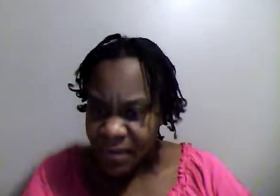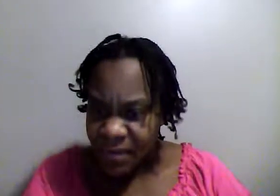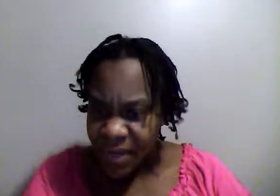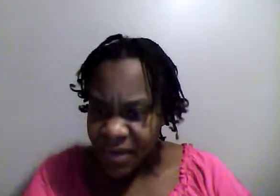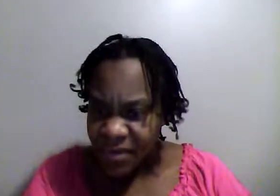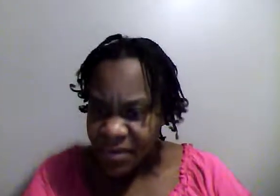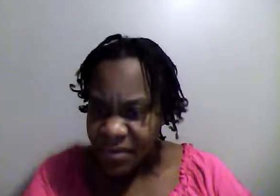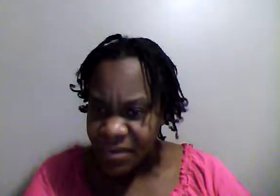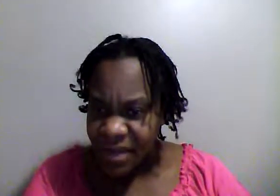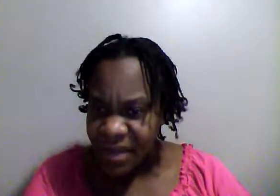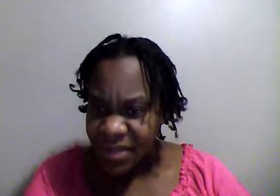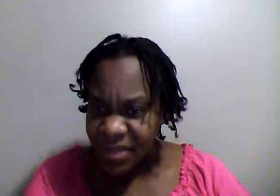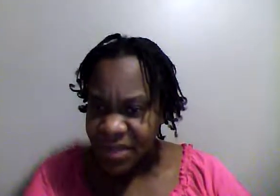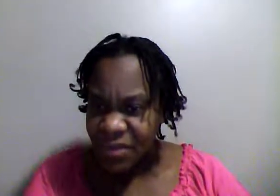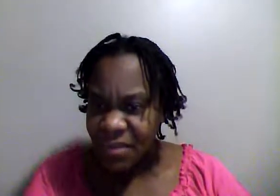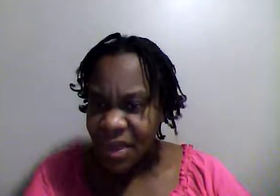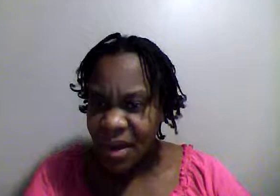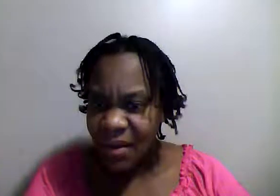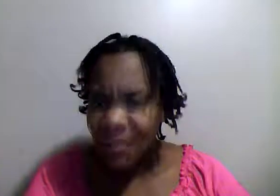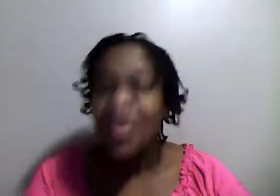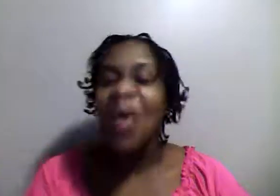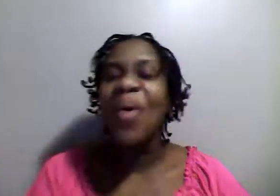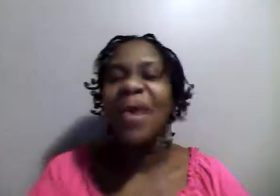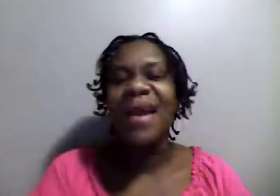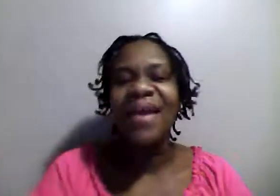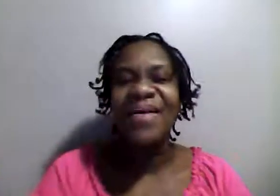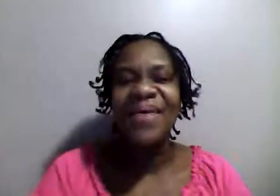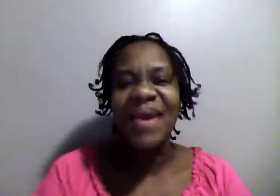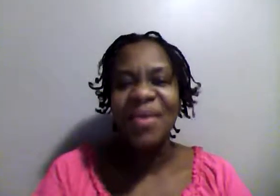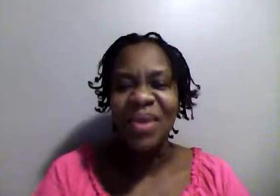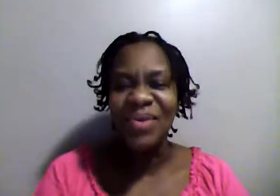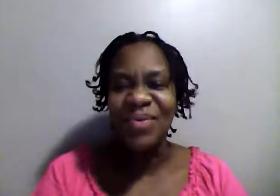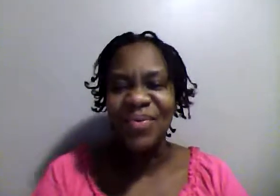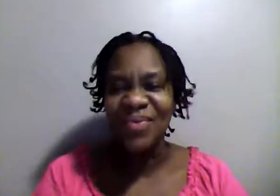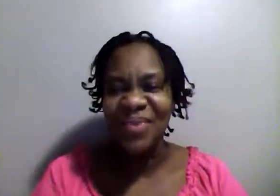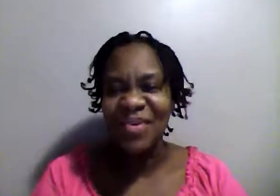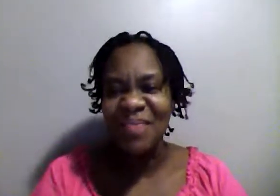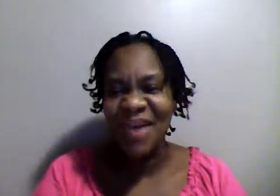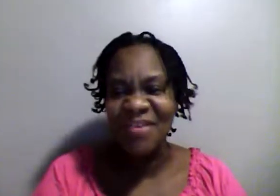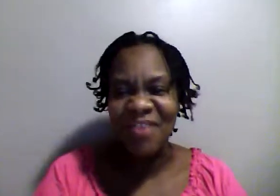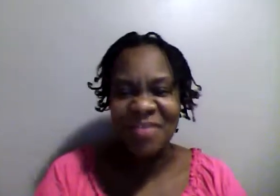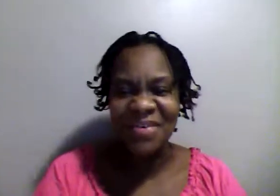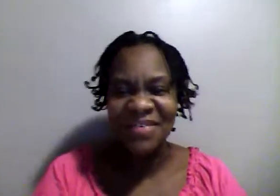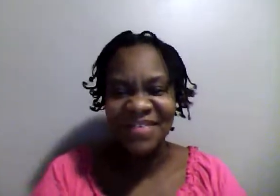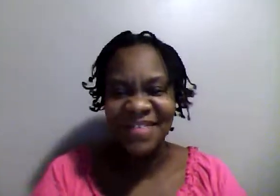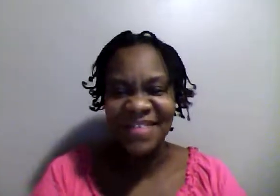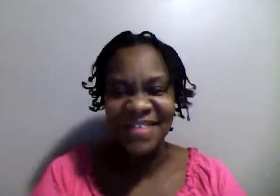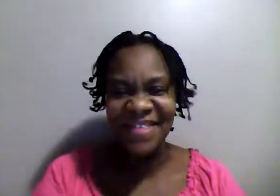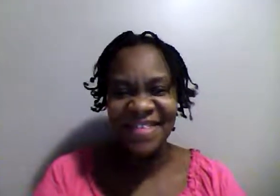When you do that, please show me how. Okay, okay, will do. We'll do microfarmer.